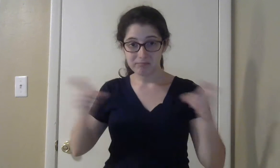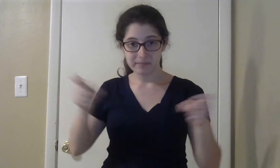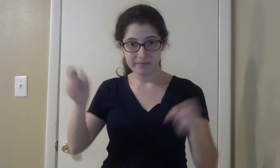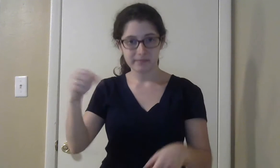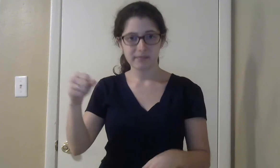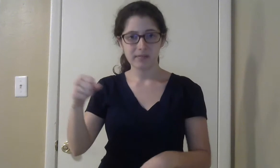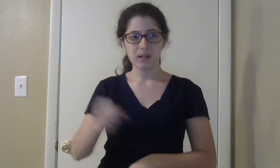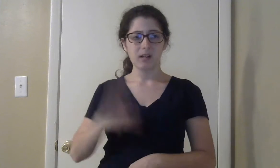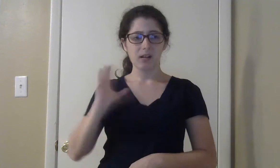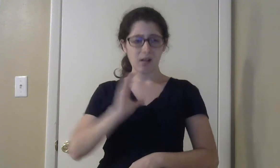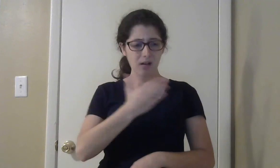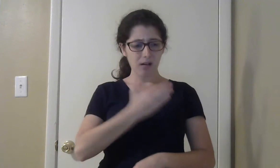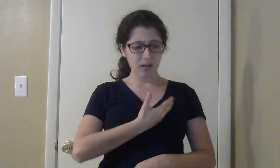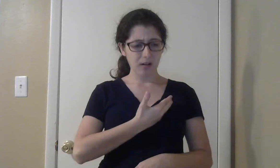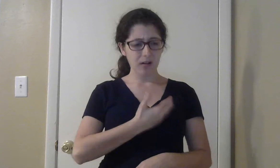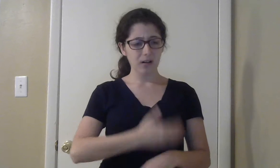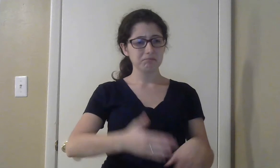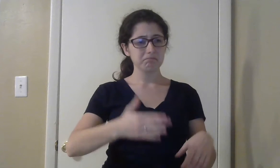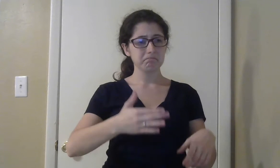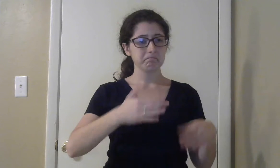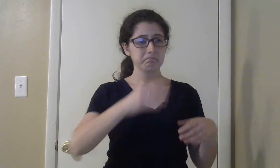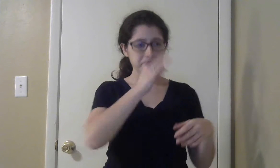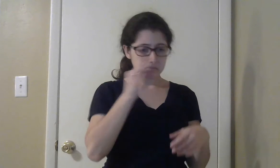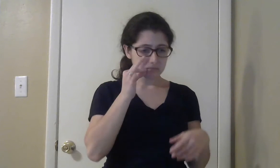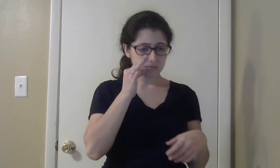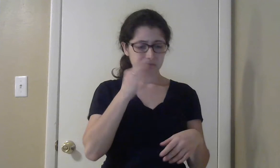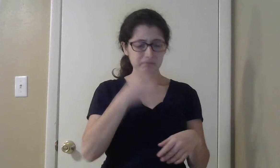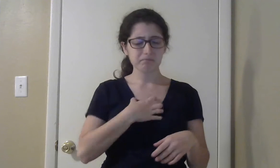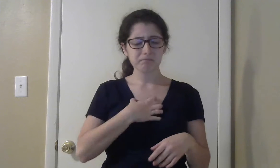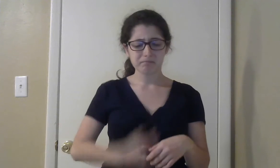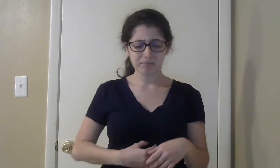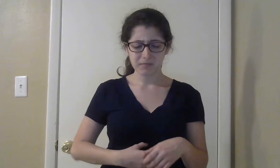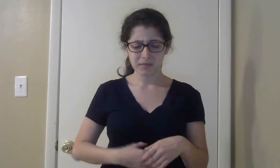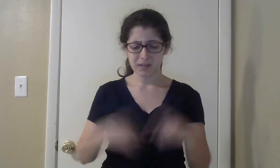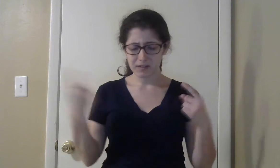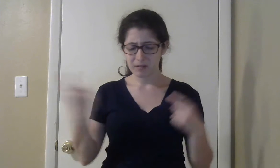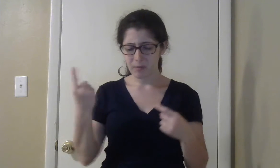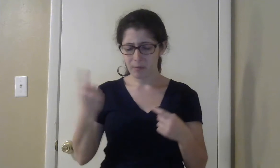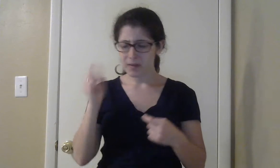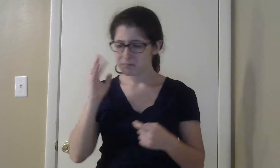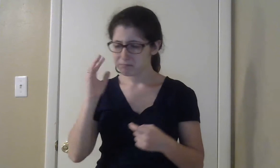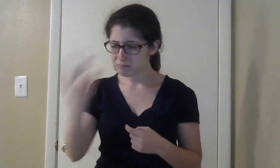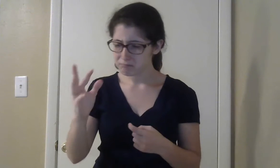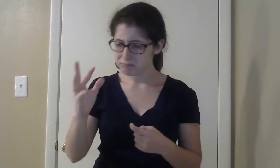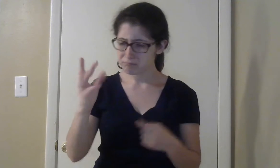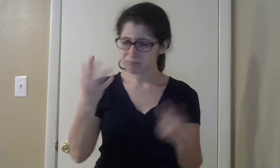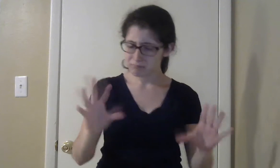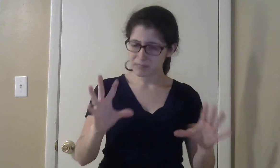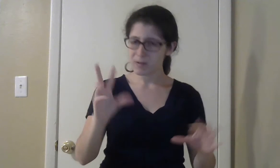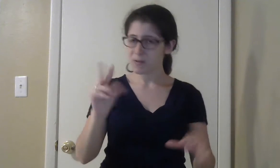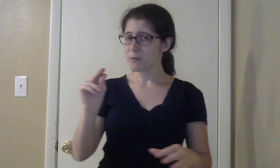and longing and hungering and aching for something future. It's based on an already and not just